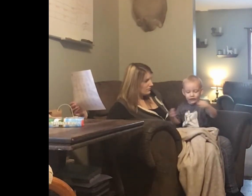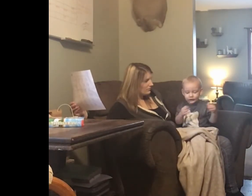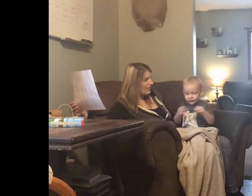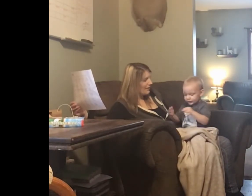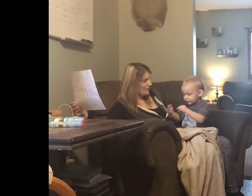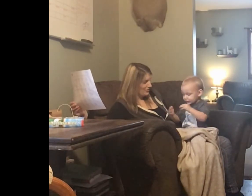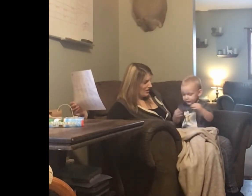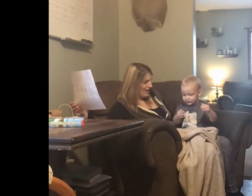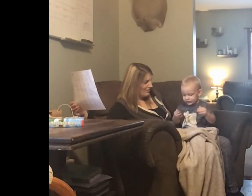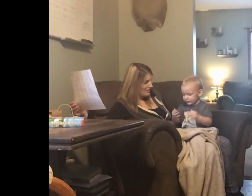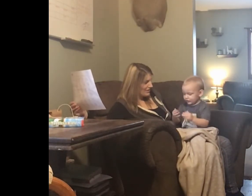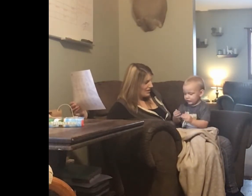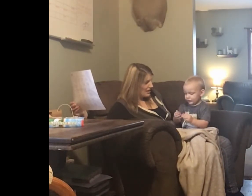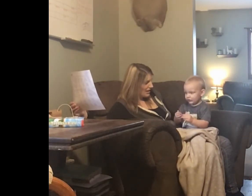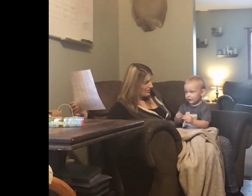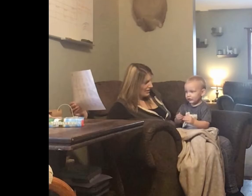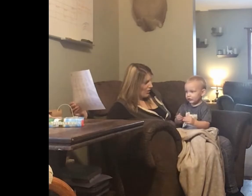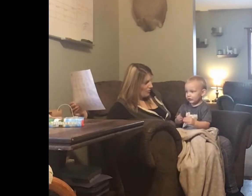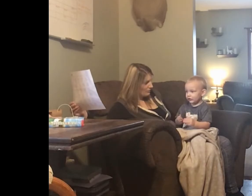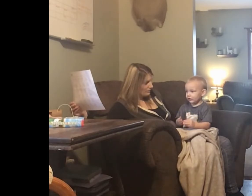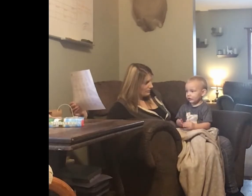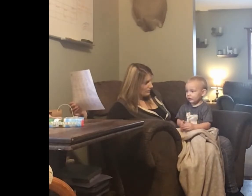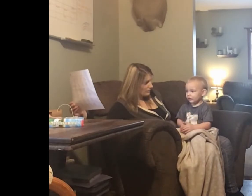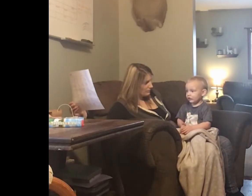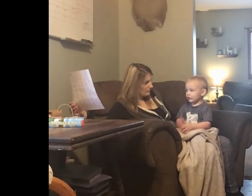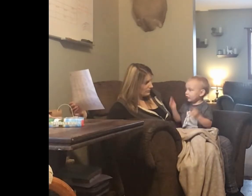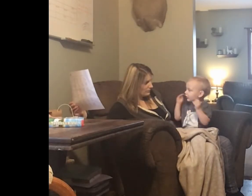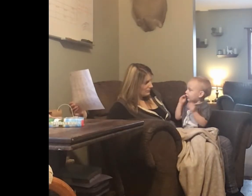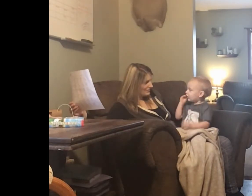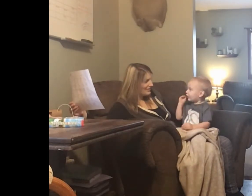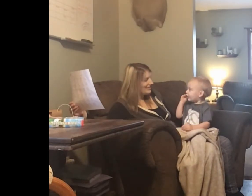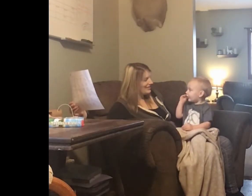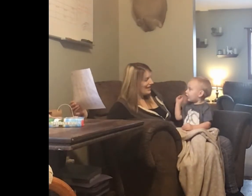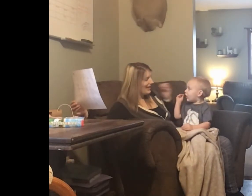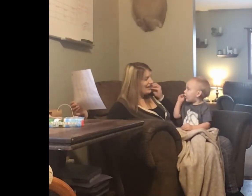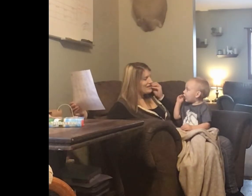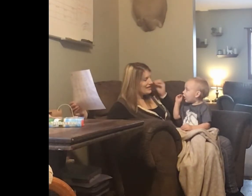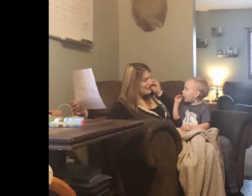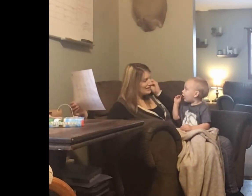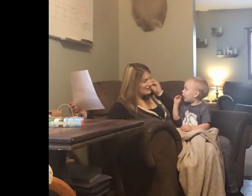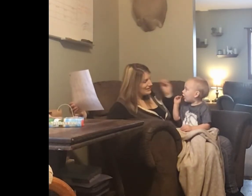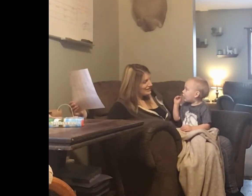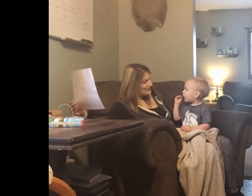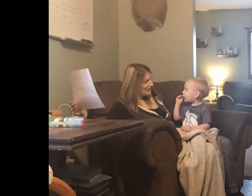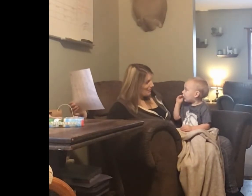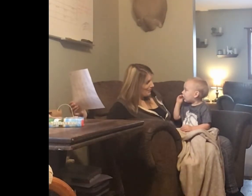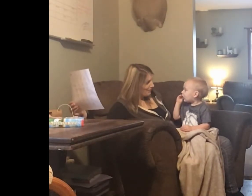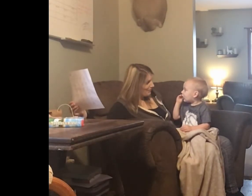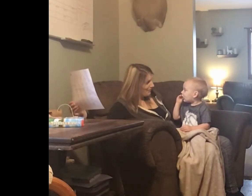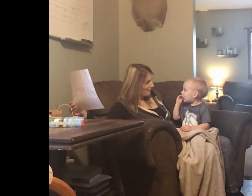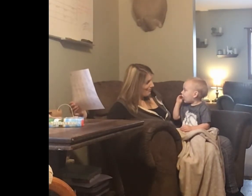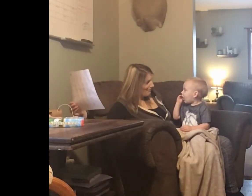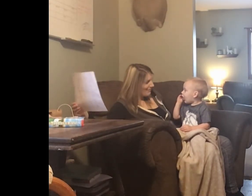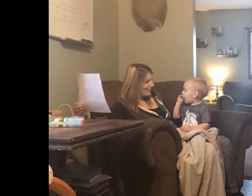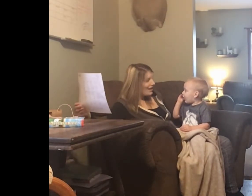Yep, there's your house. How do you sign home? Yeah. Eat. Sleep.